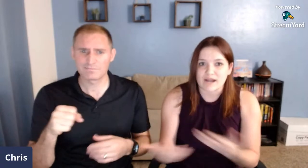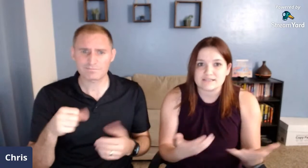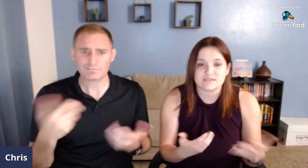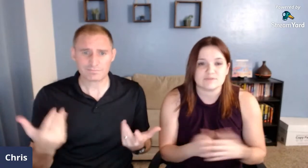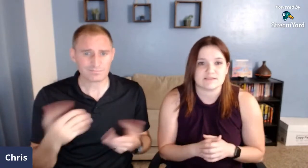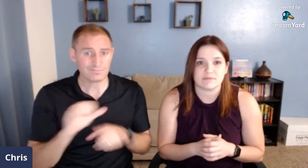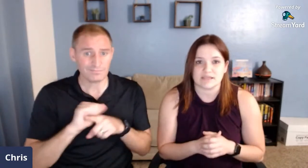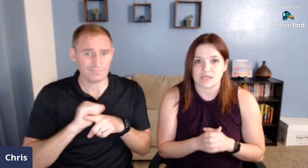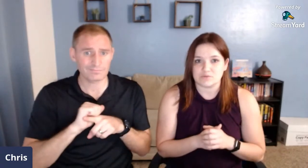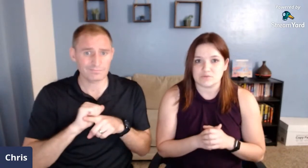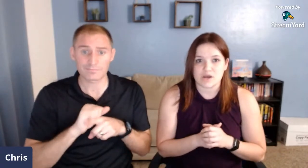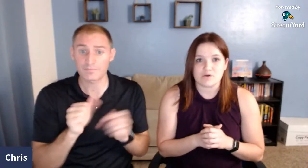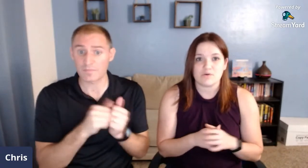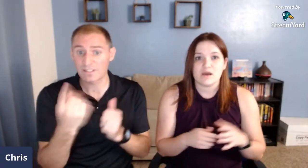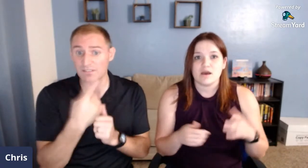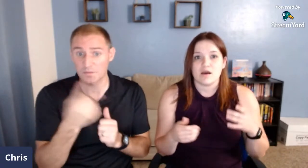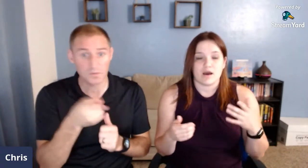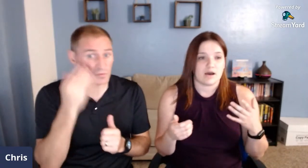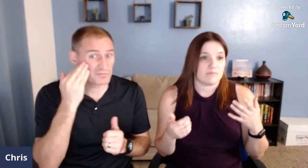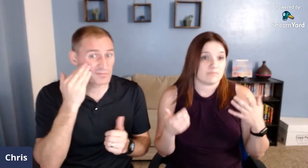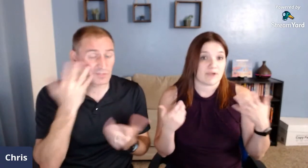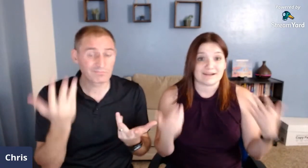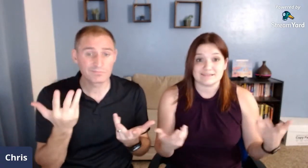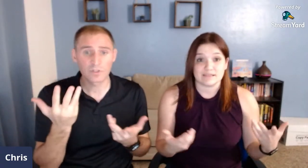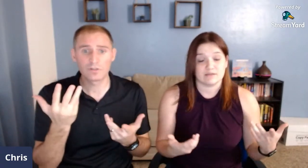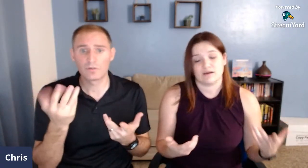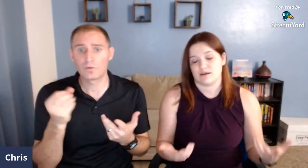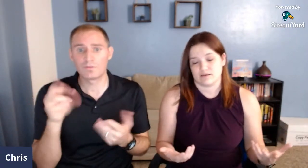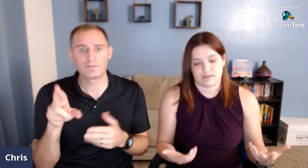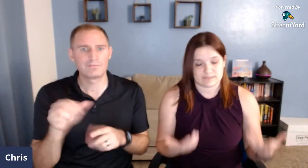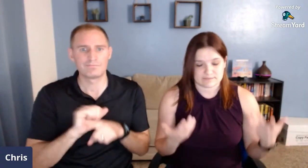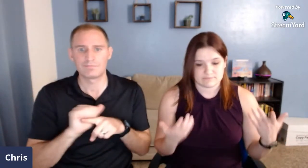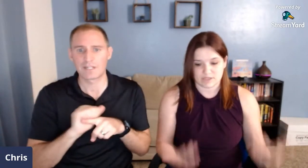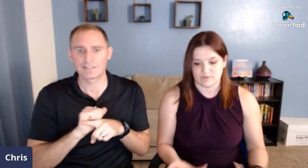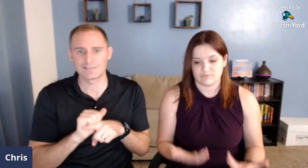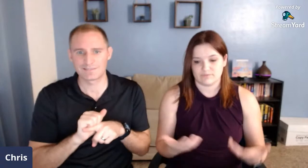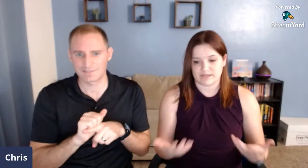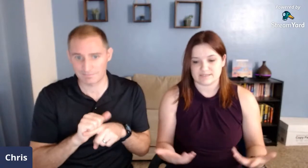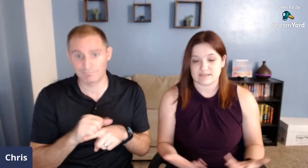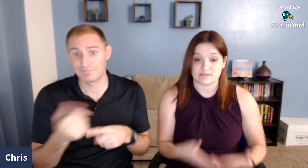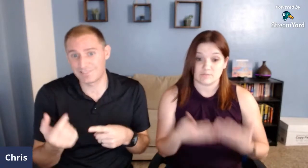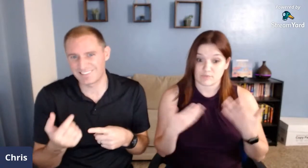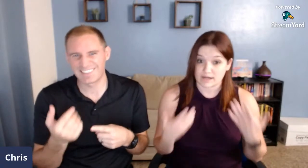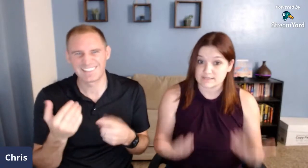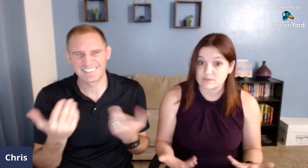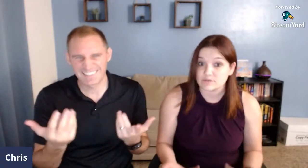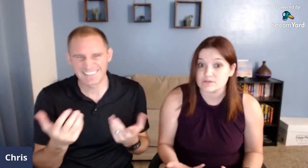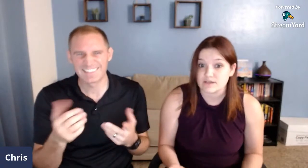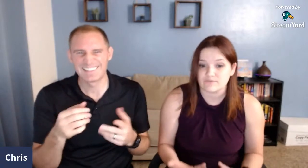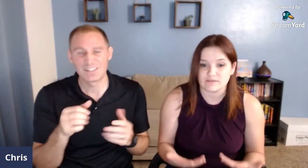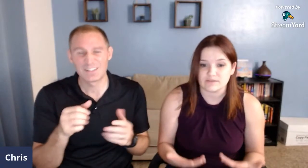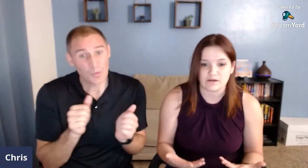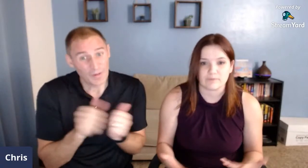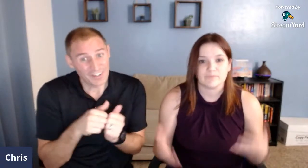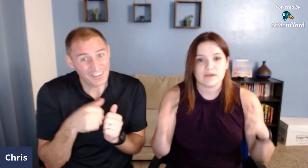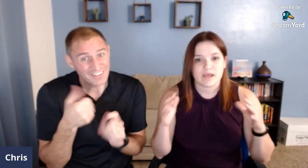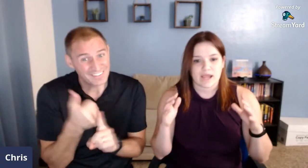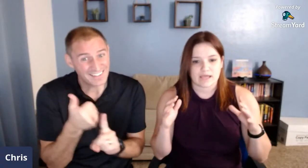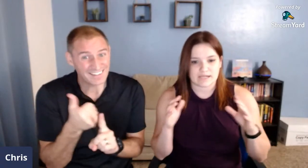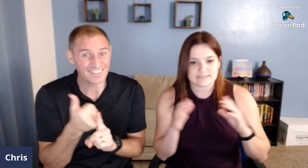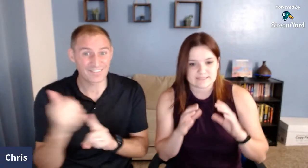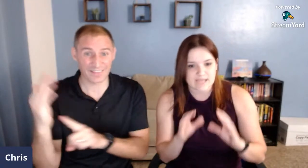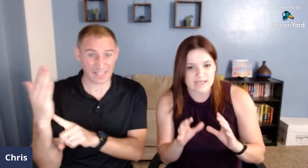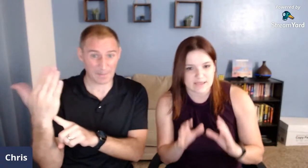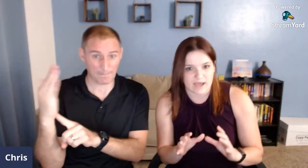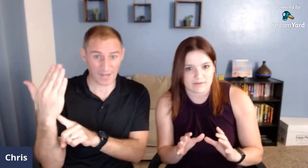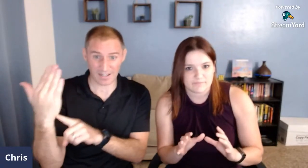it's practicing with somebody that you know, practicing as, funny as it sounds, practicing with yourself in the mirror.